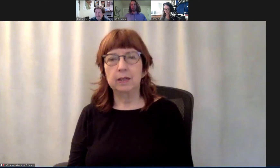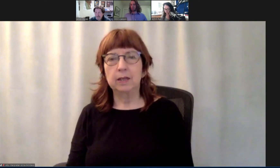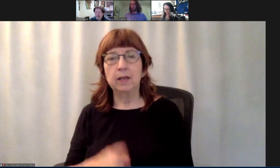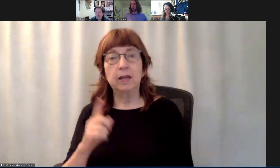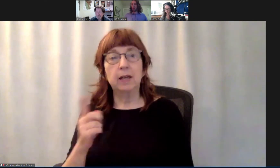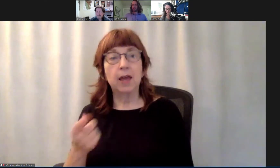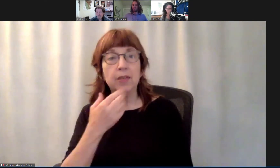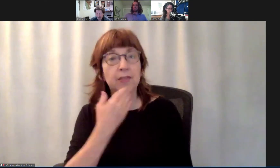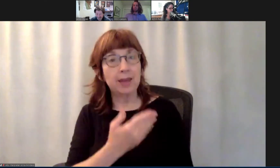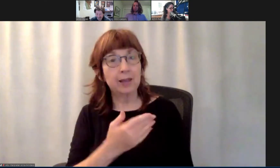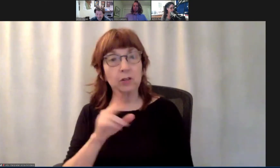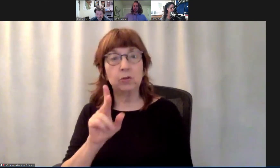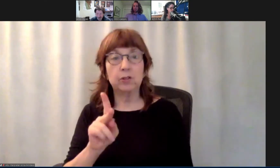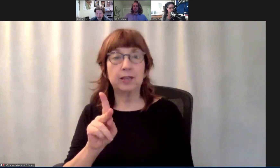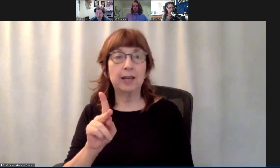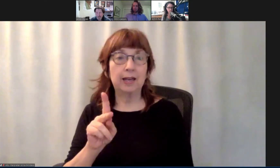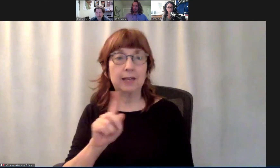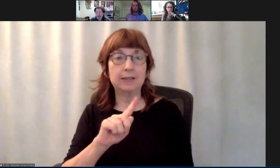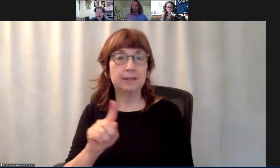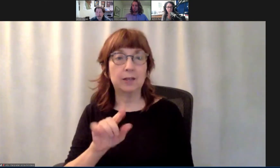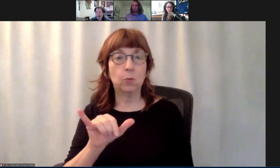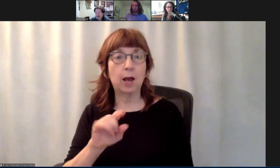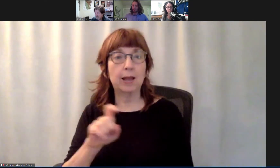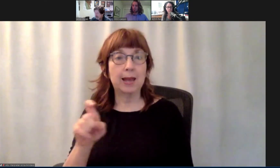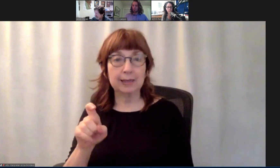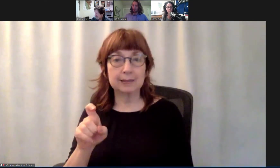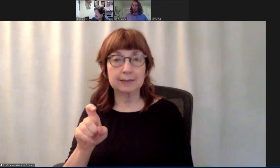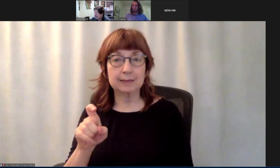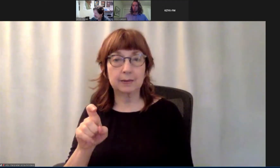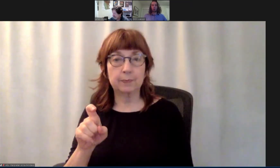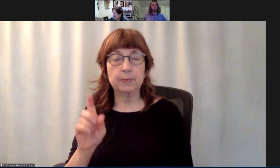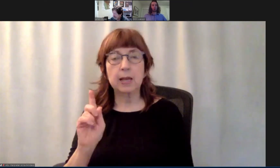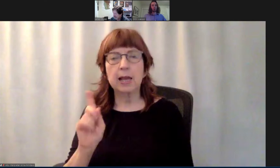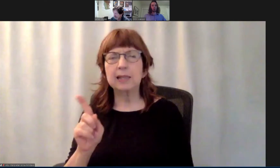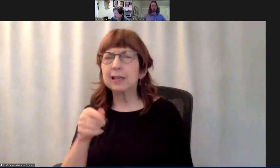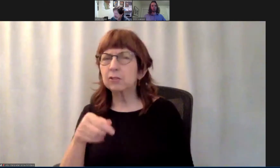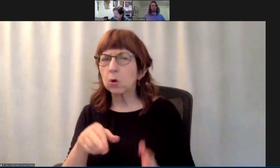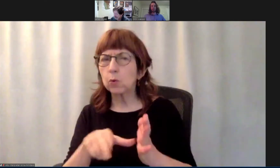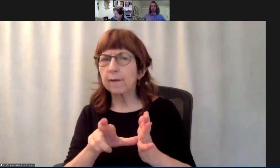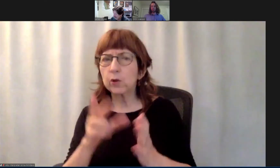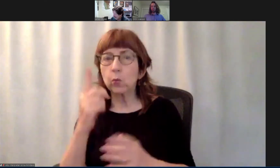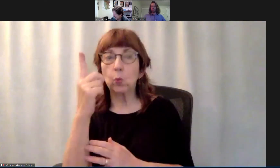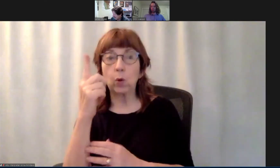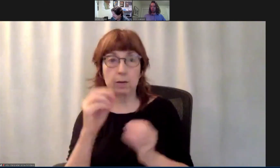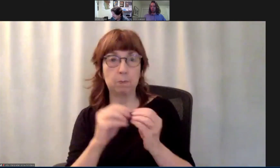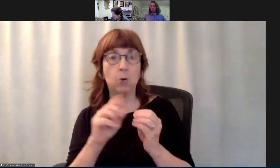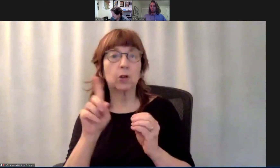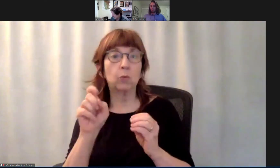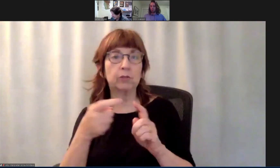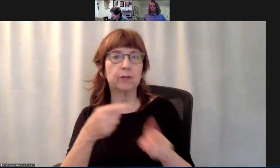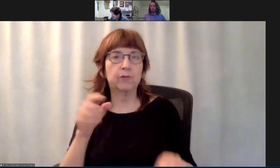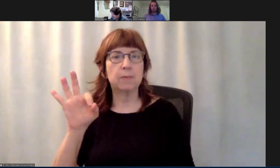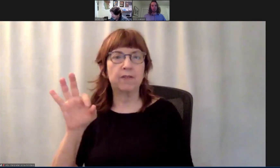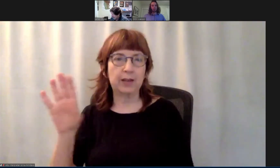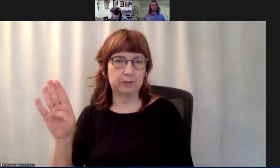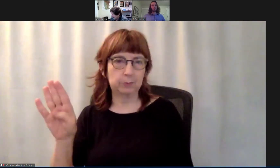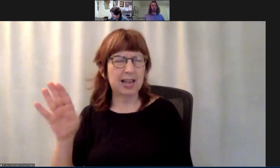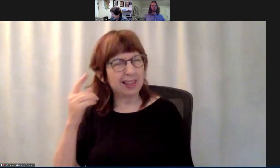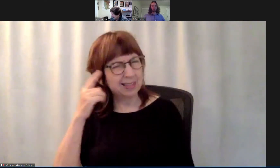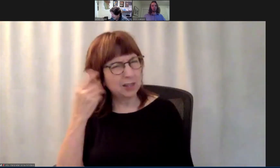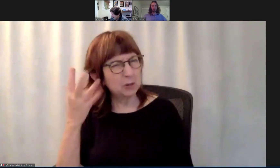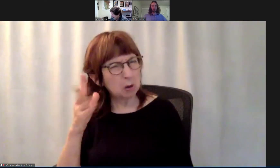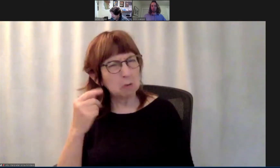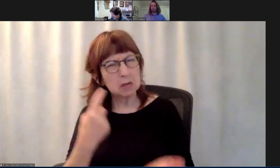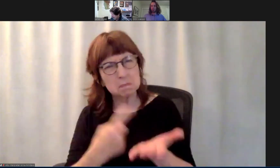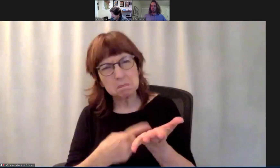Thank you, KZYX. And let's review one more question from Facebook. I believe you've already touched on this